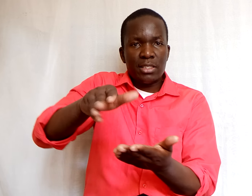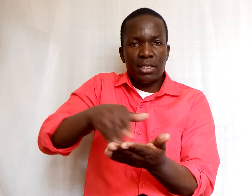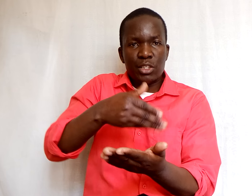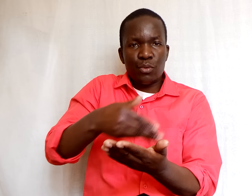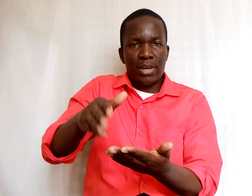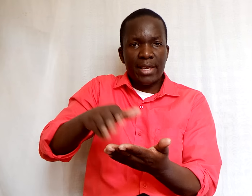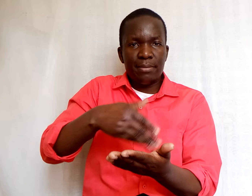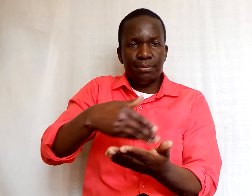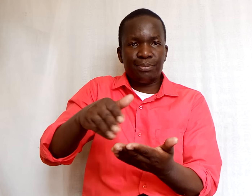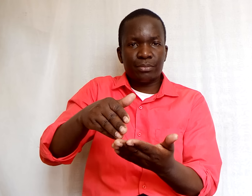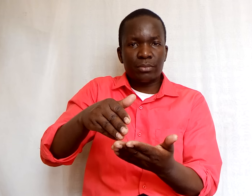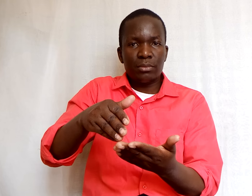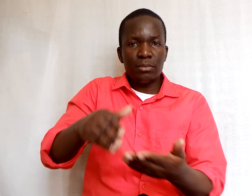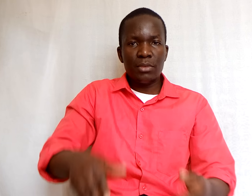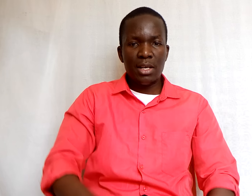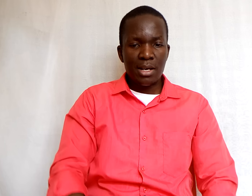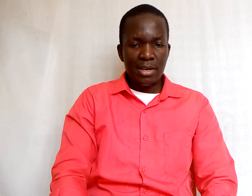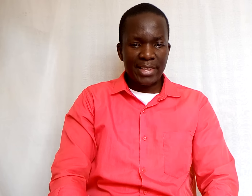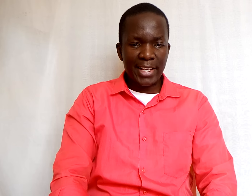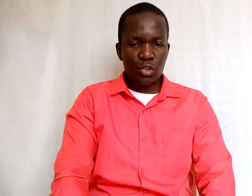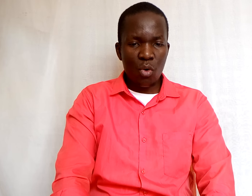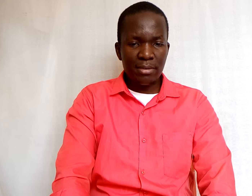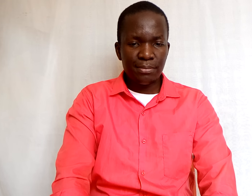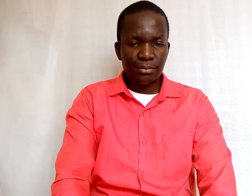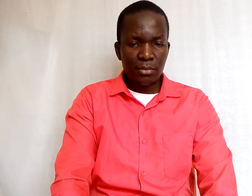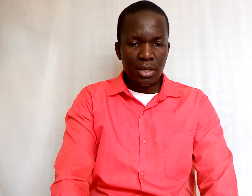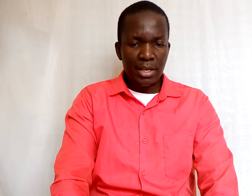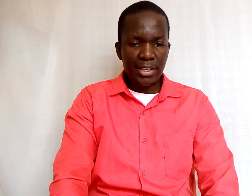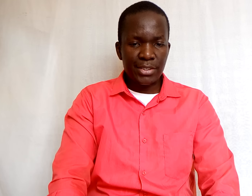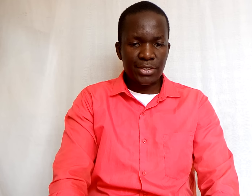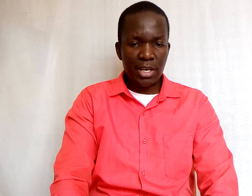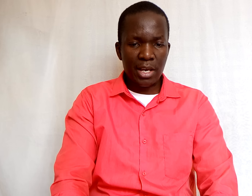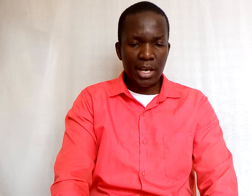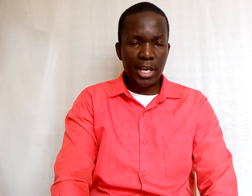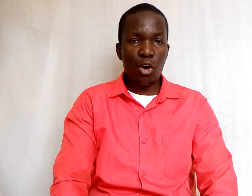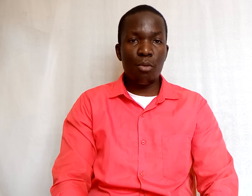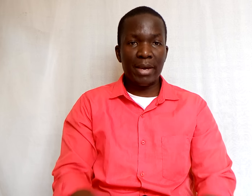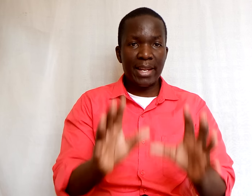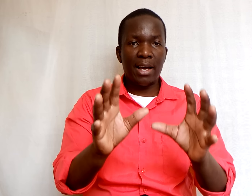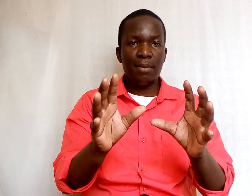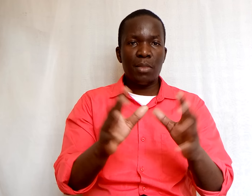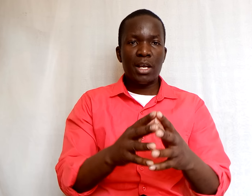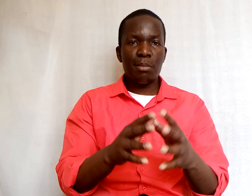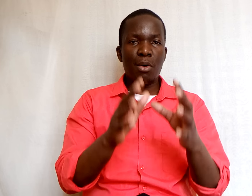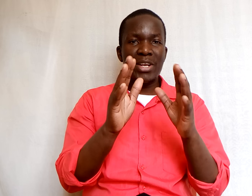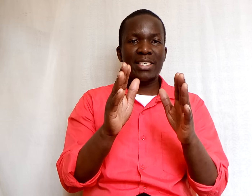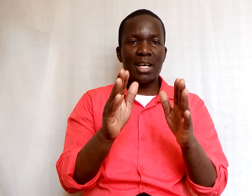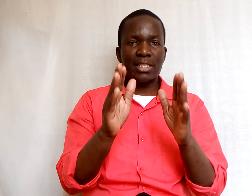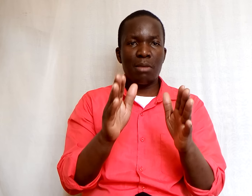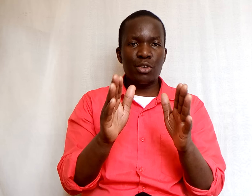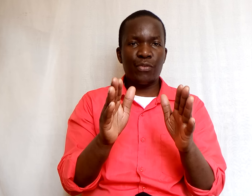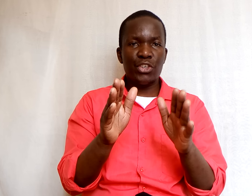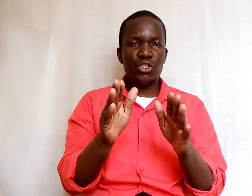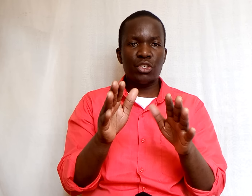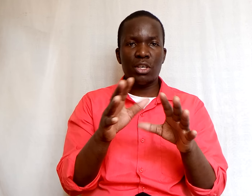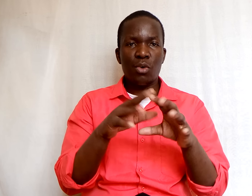this to fry. The next one is omena. Remember we discussed about fish. We